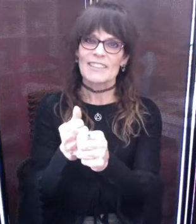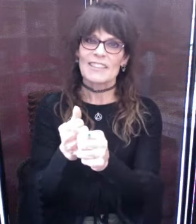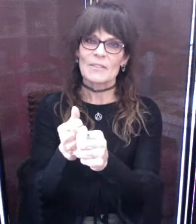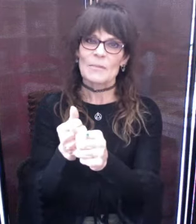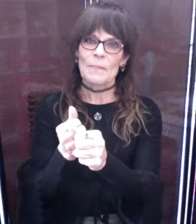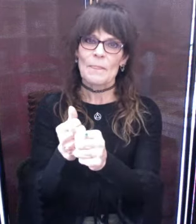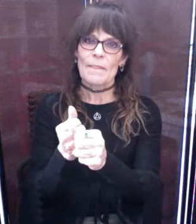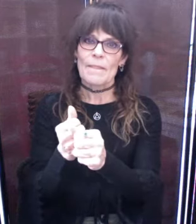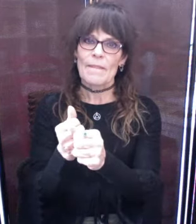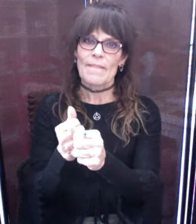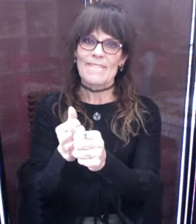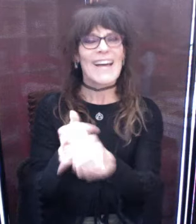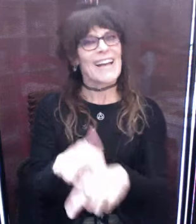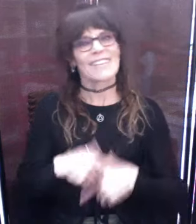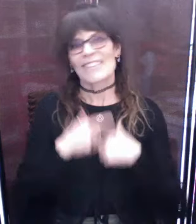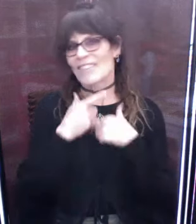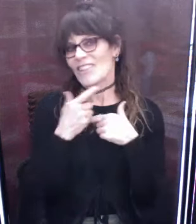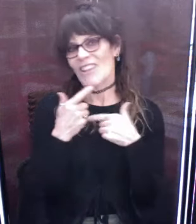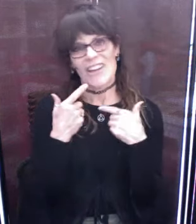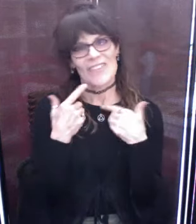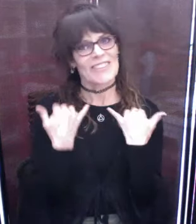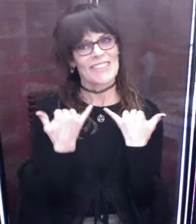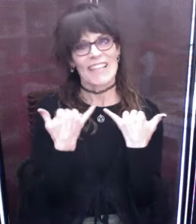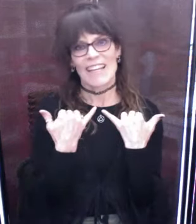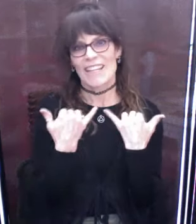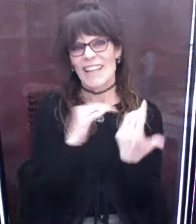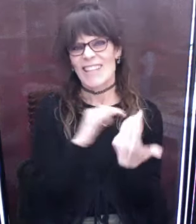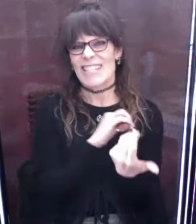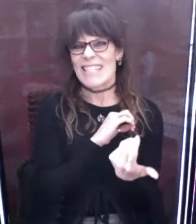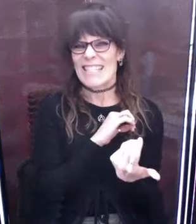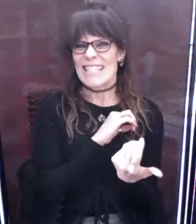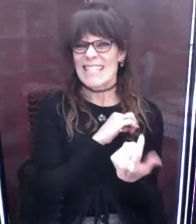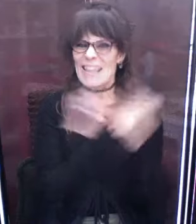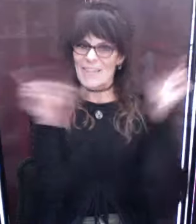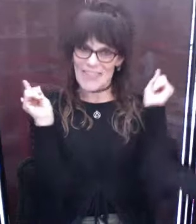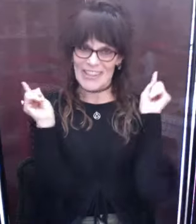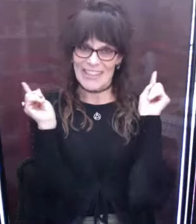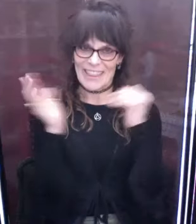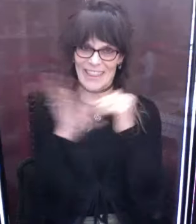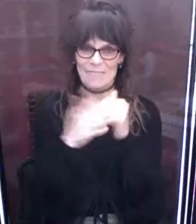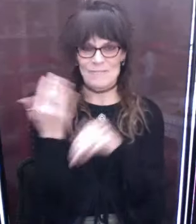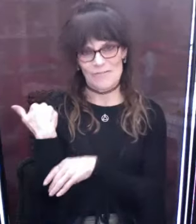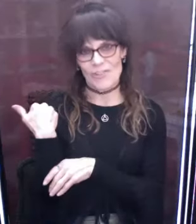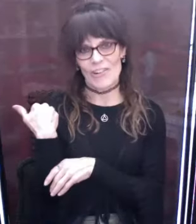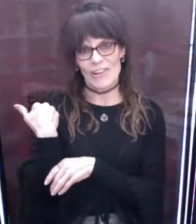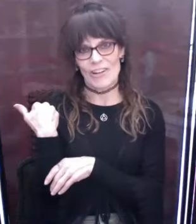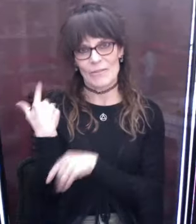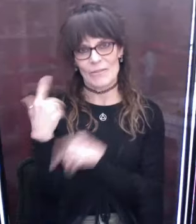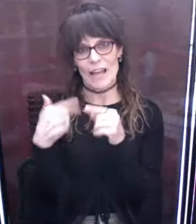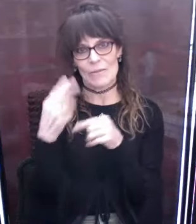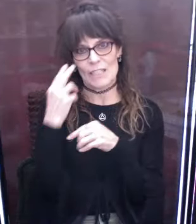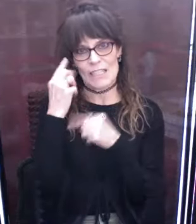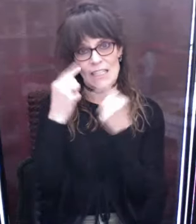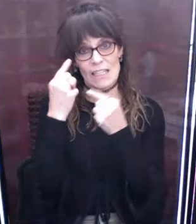I get to live a life today that's radically different from the one that I was living when I was thinking about jumping off that bridge that